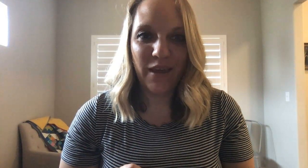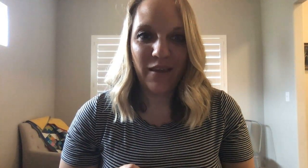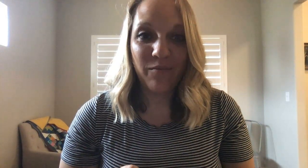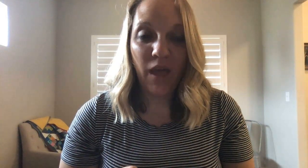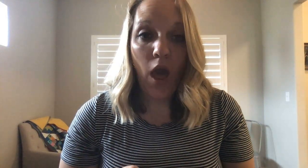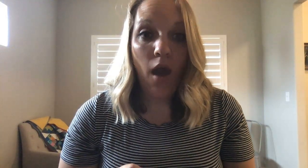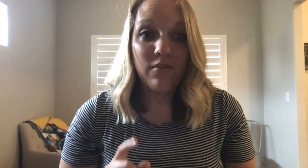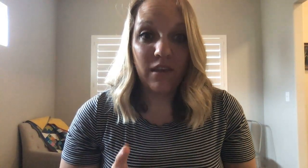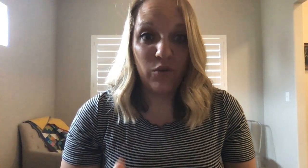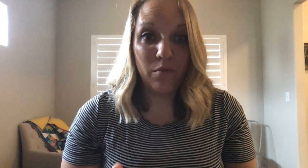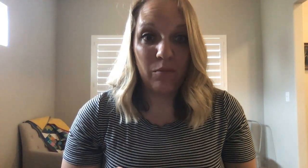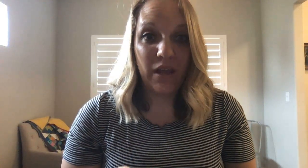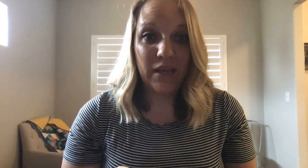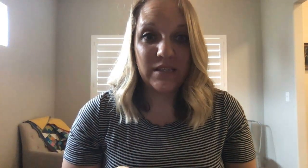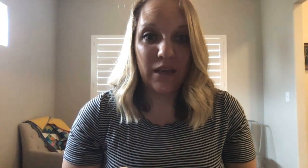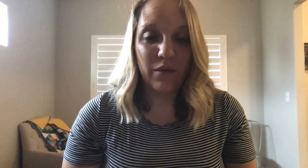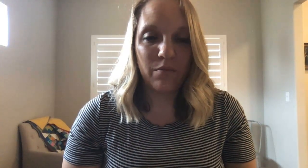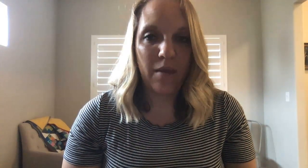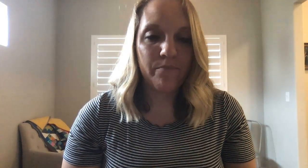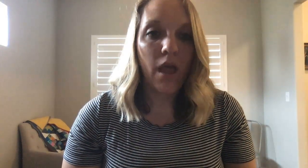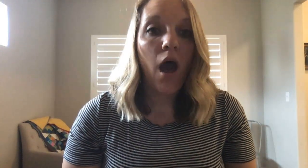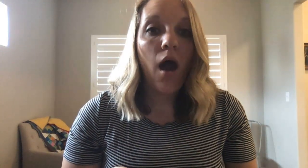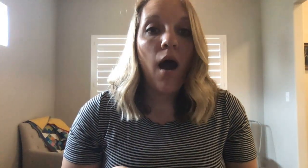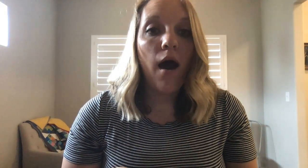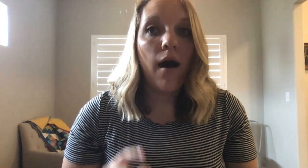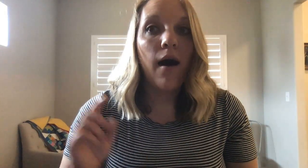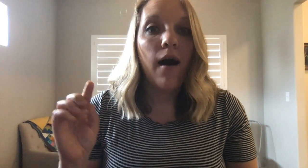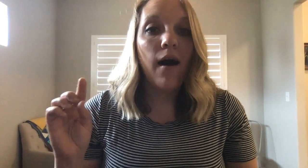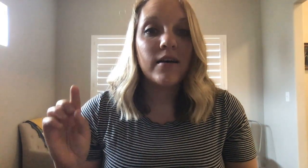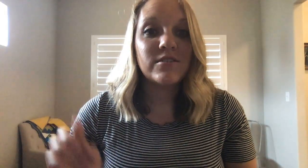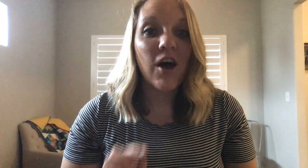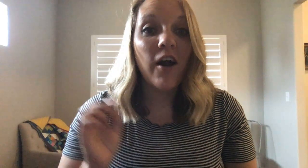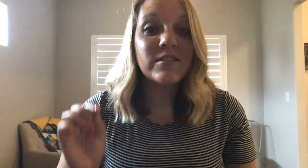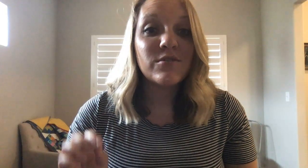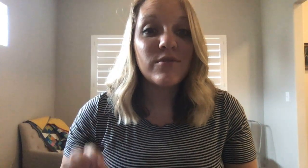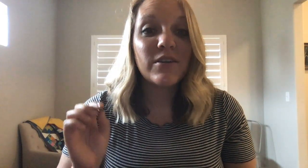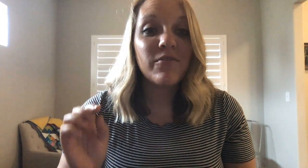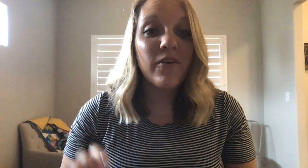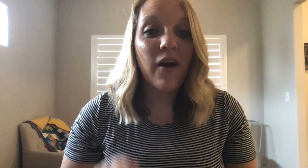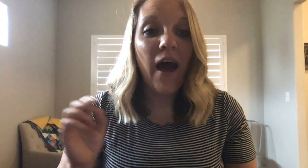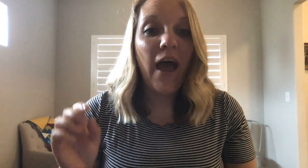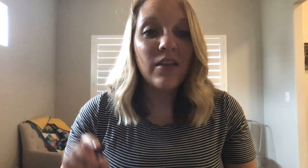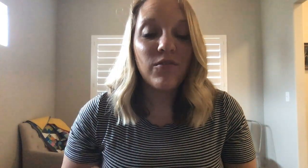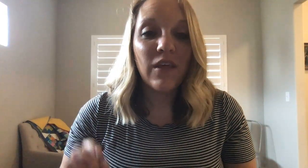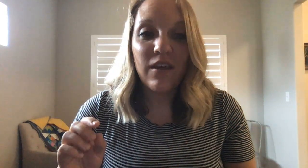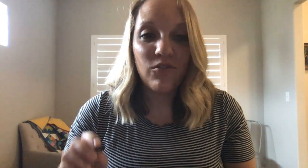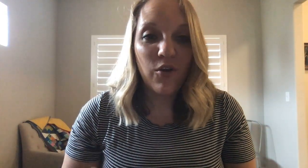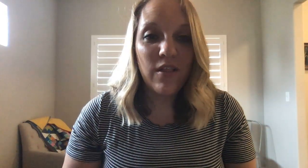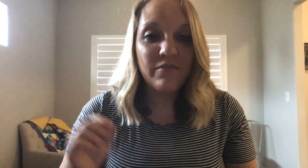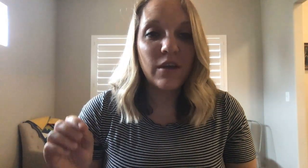week? See if you remember it and can sing it with me. A song is a wonderful kind of thing, so lift up